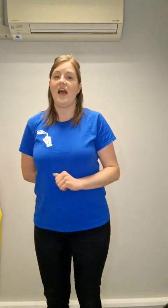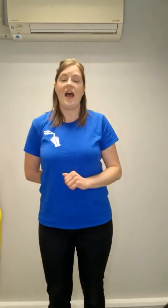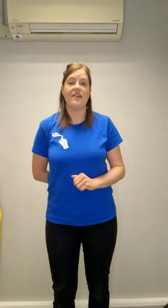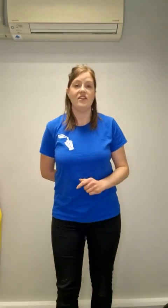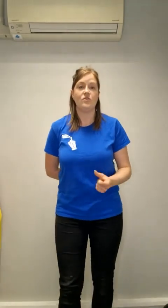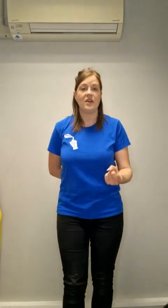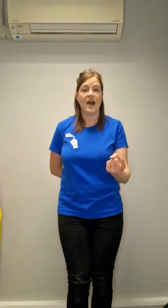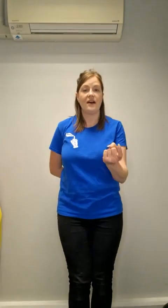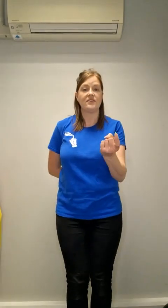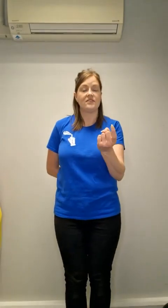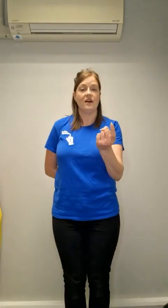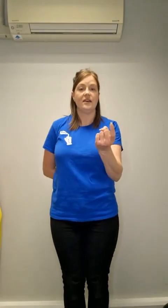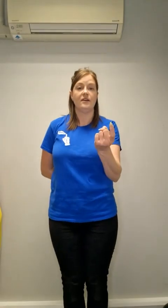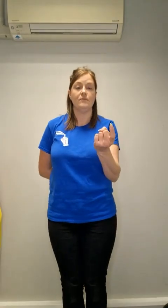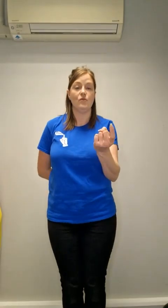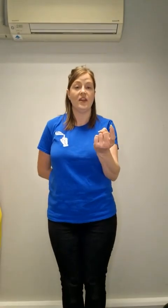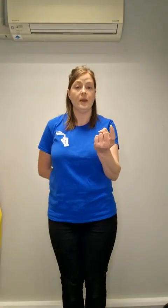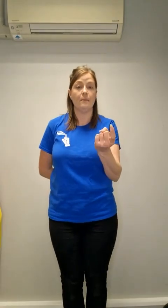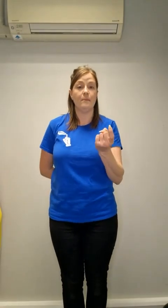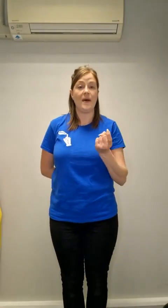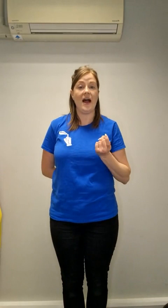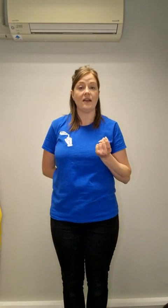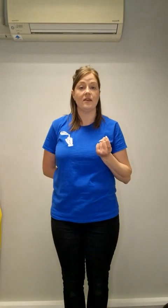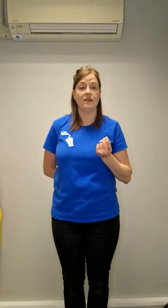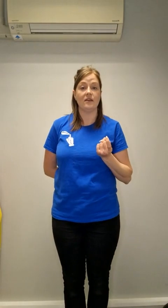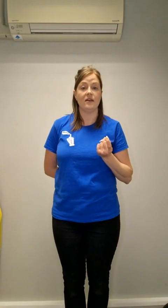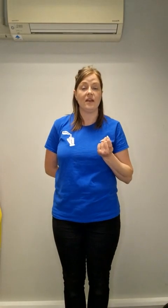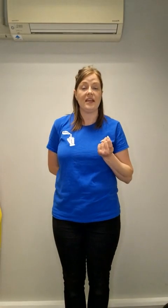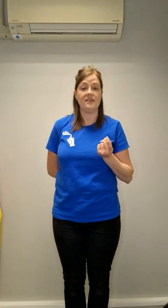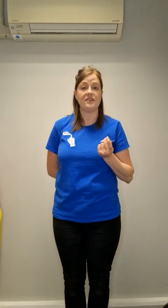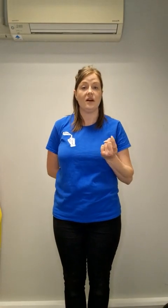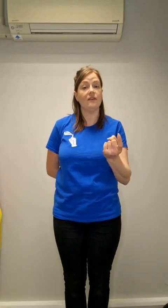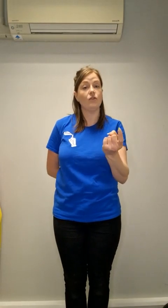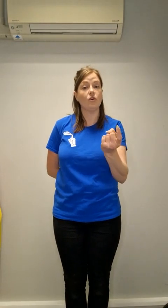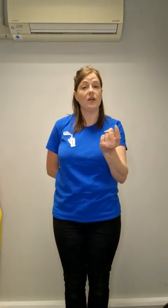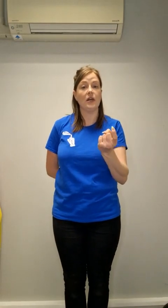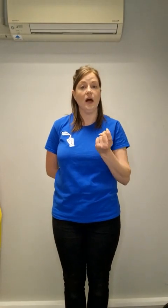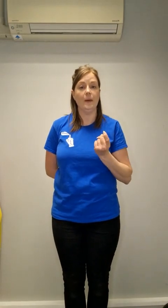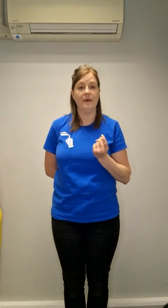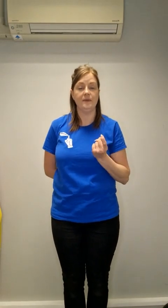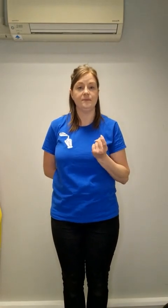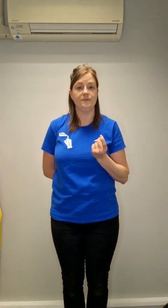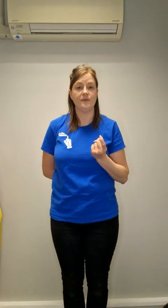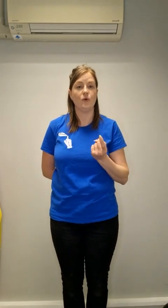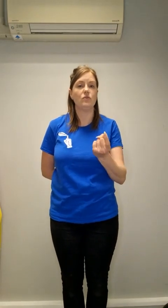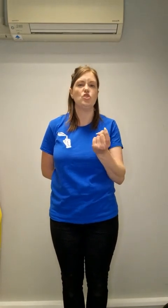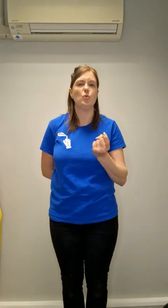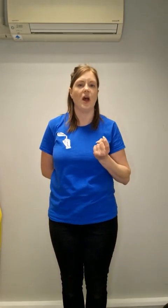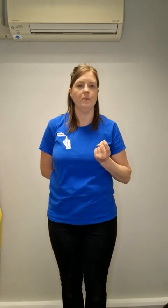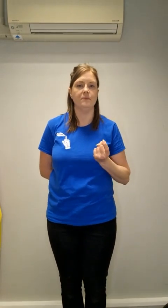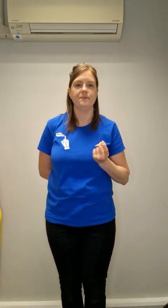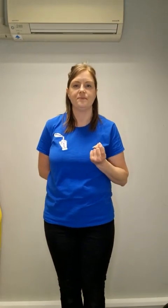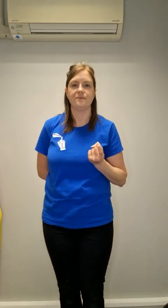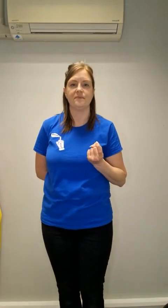And then you can have a sign moving back, like in the sign for come or to come.